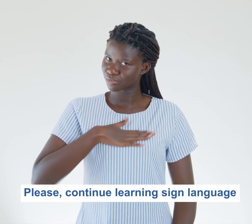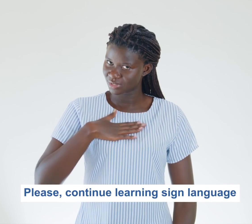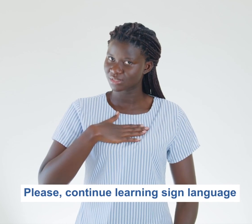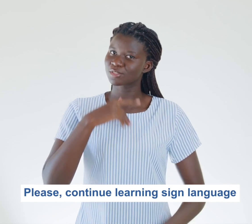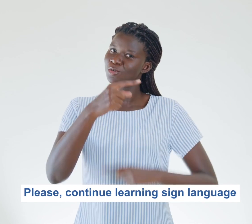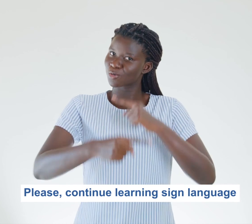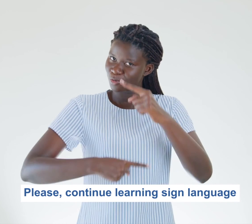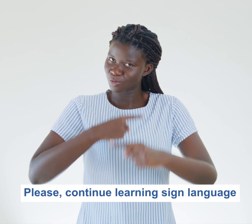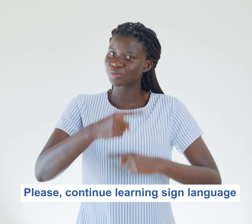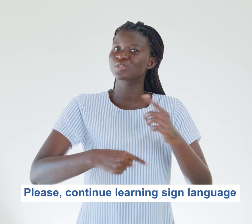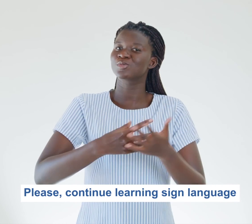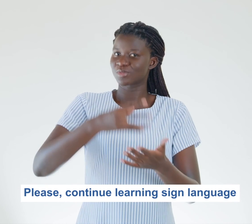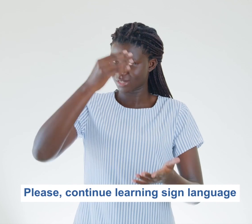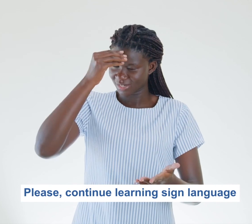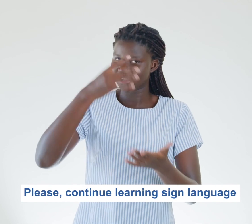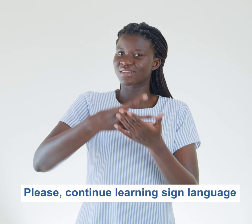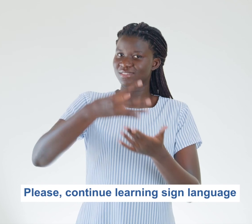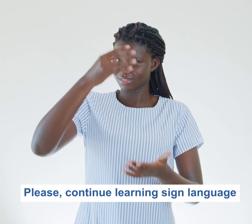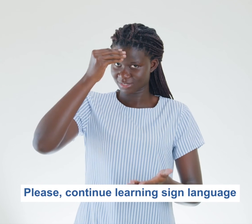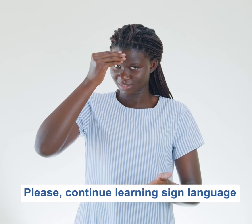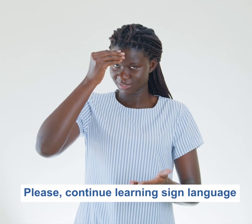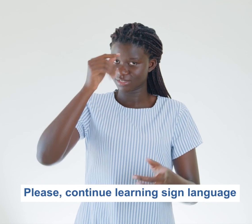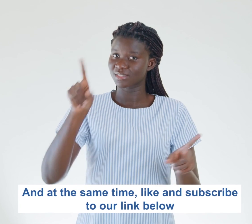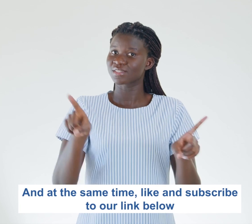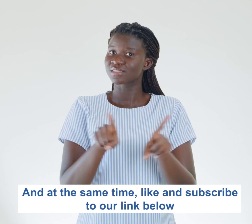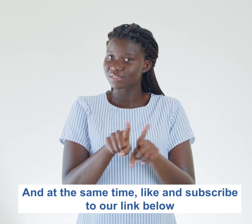Please continue learning sign language, and